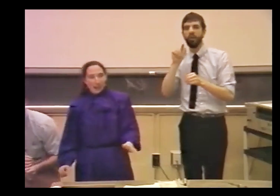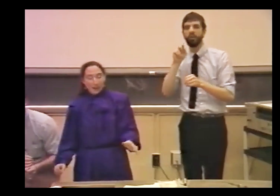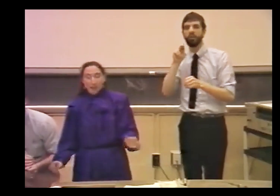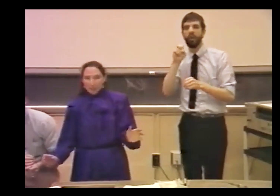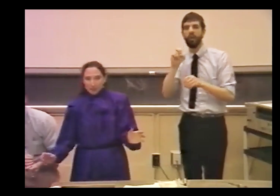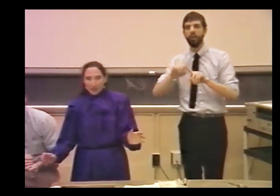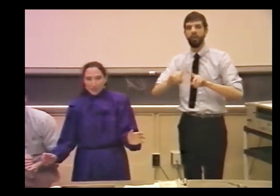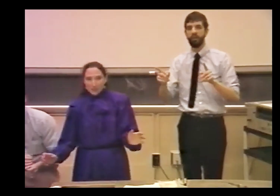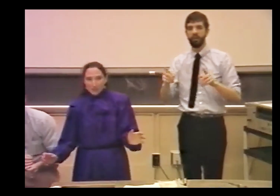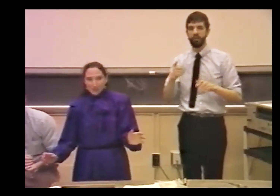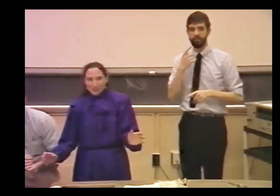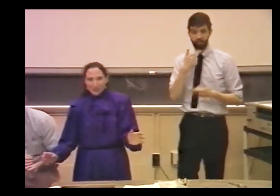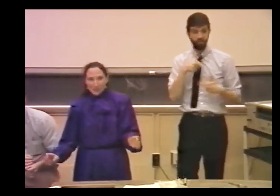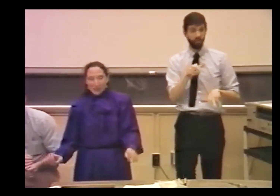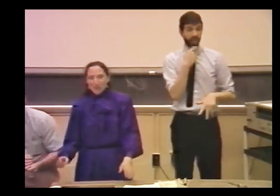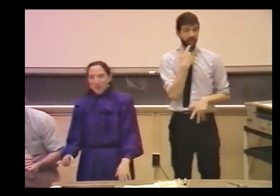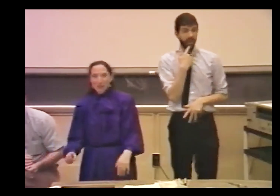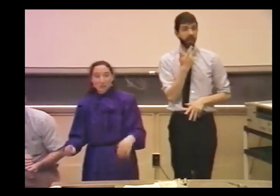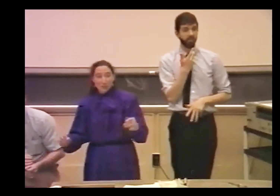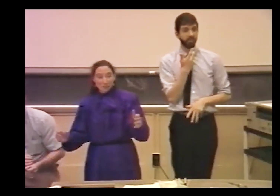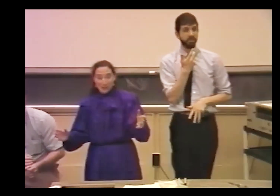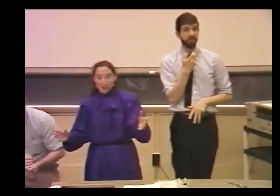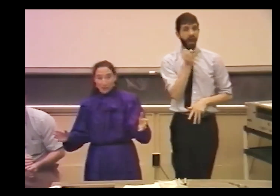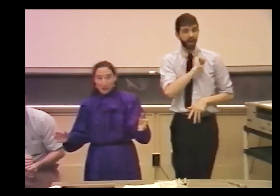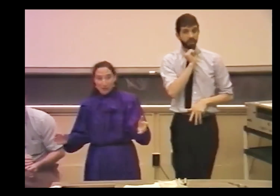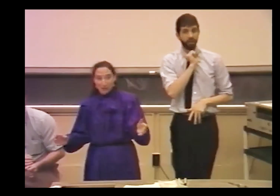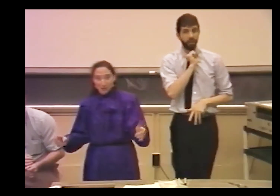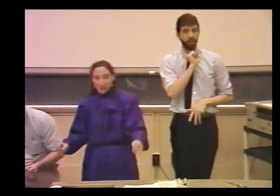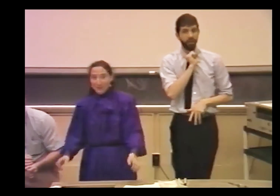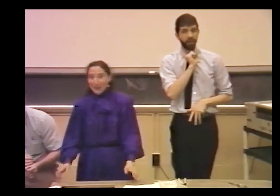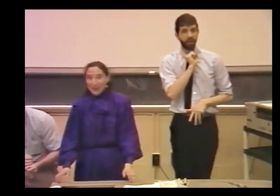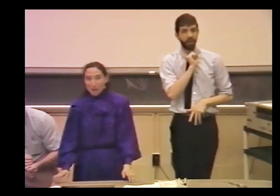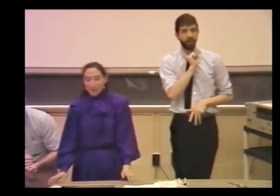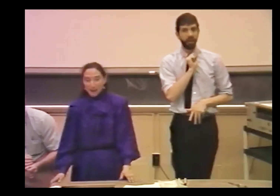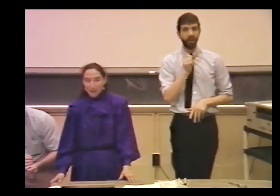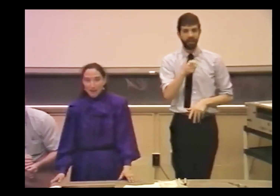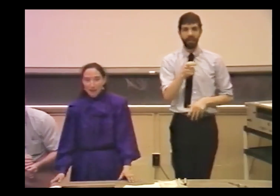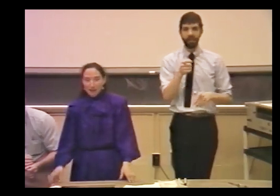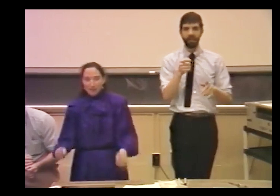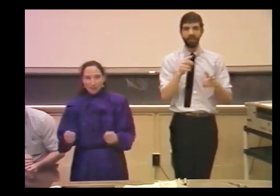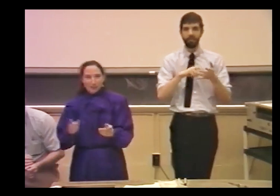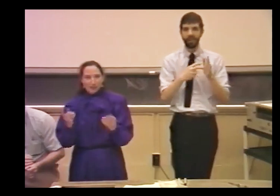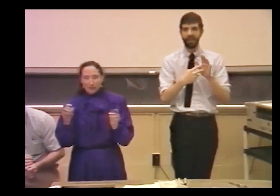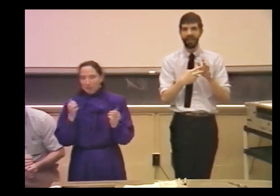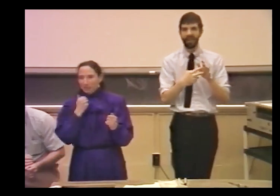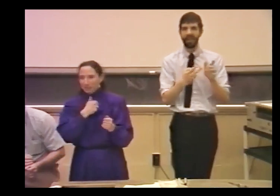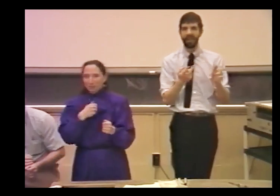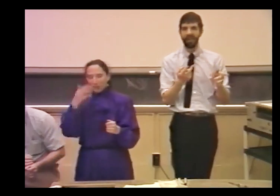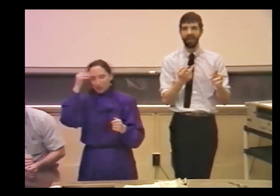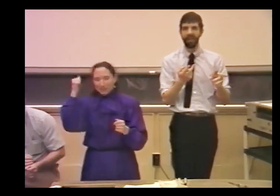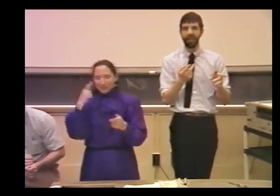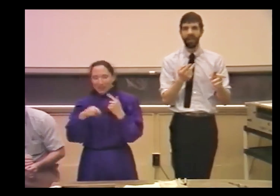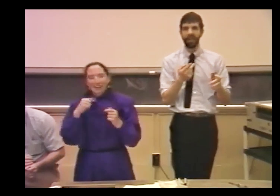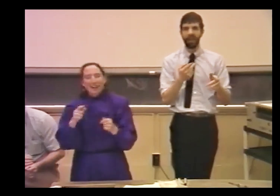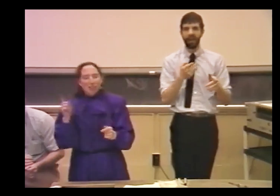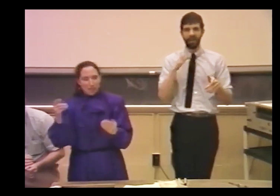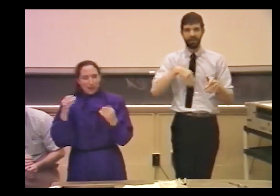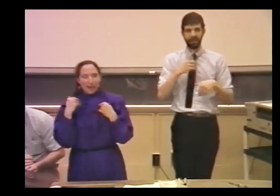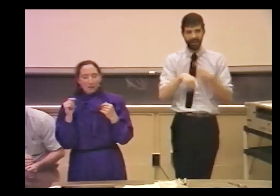say ice cream. Okay, I mean, sometimes you can even hear the capital letters. They have a, oh, I'm sorry, I forgot to sign. They have